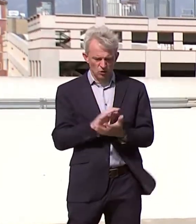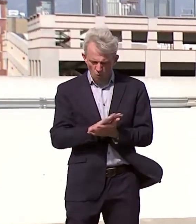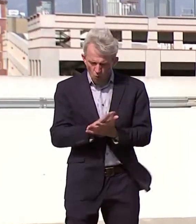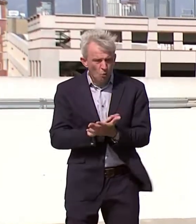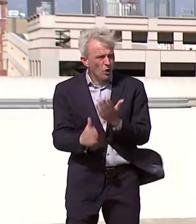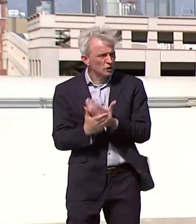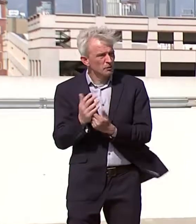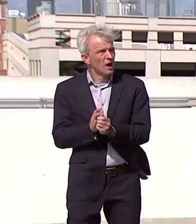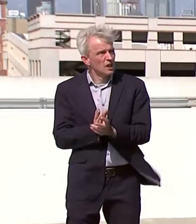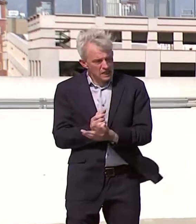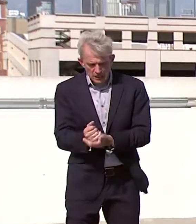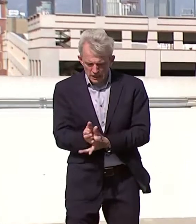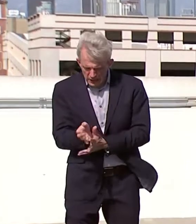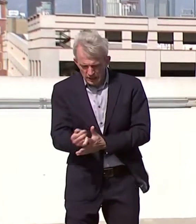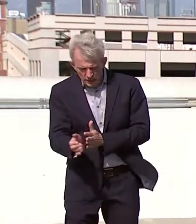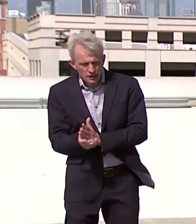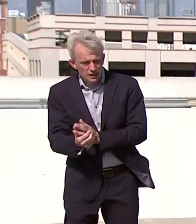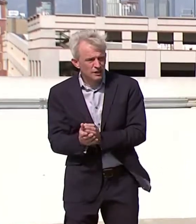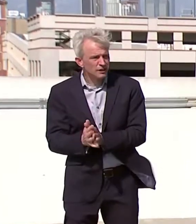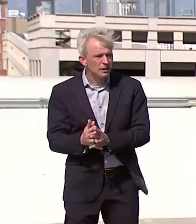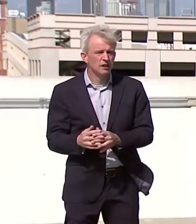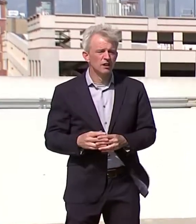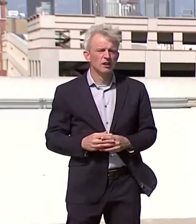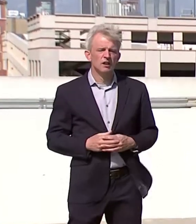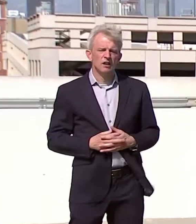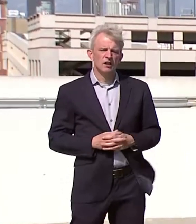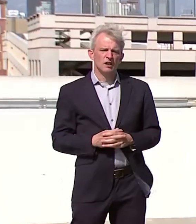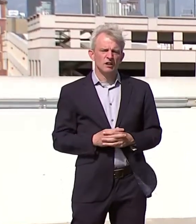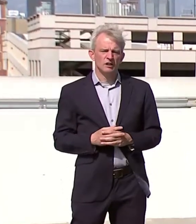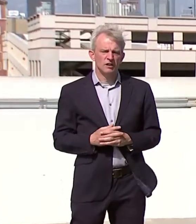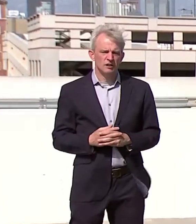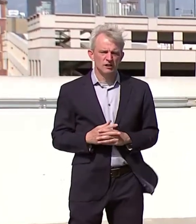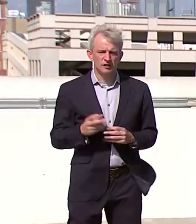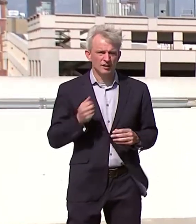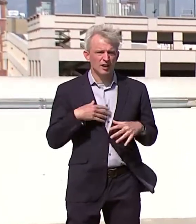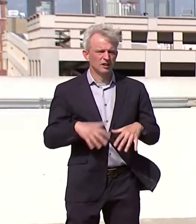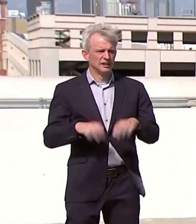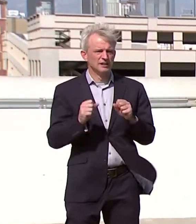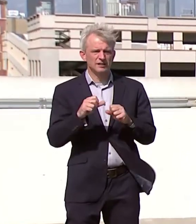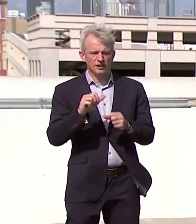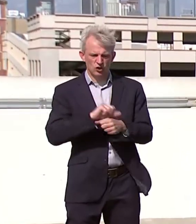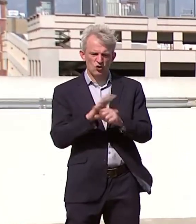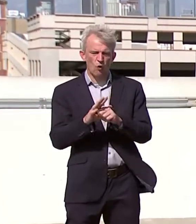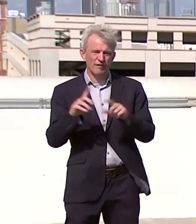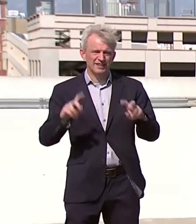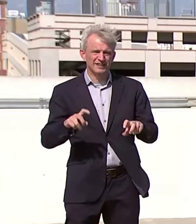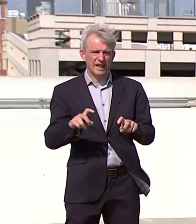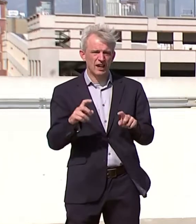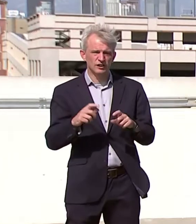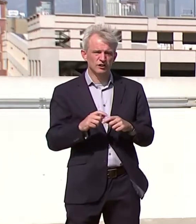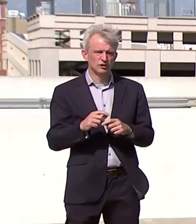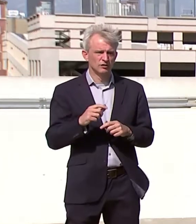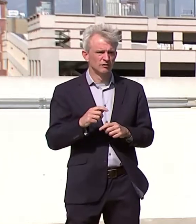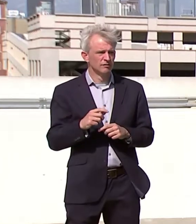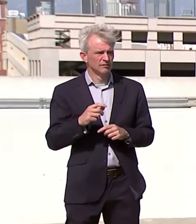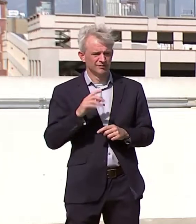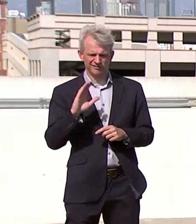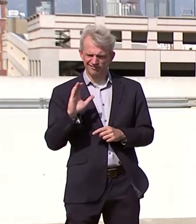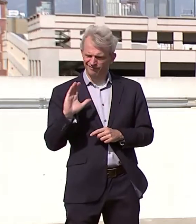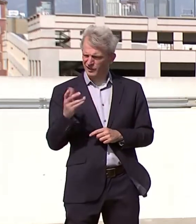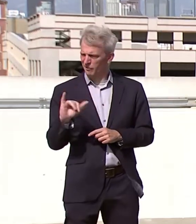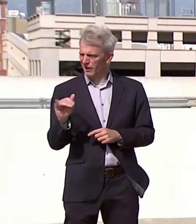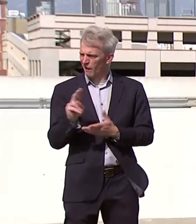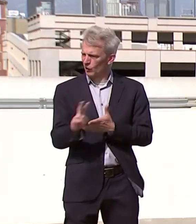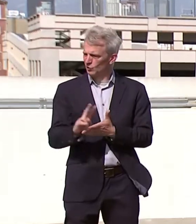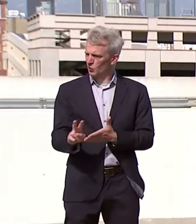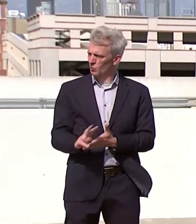all the time. I've been taking a COVID-19 test, seemed like every 2 weeks, it seems like. But